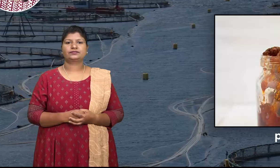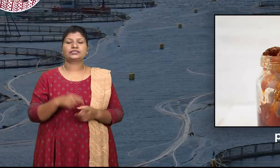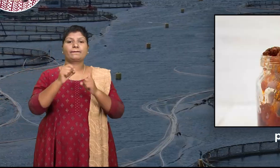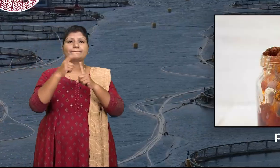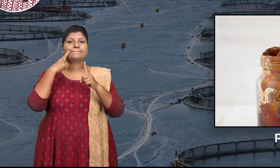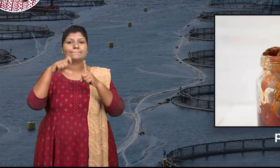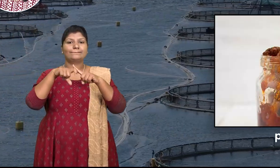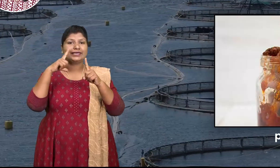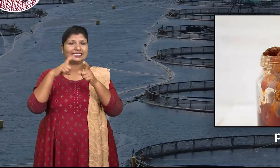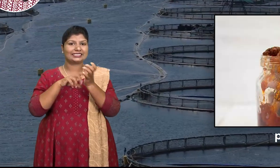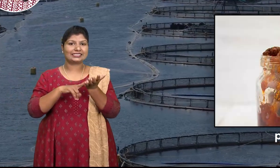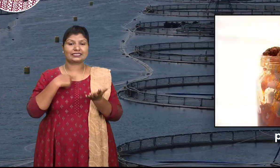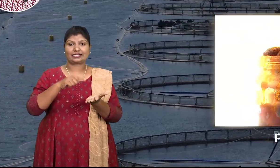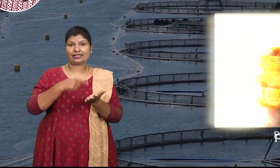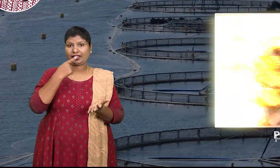pickling